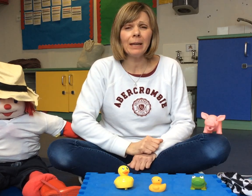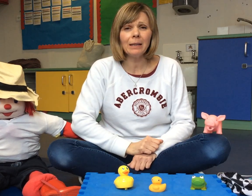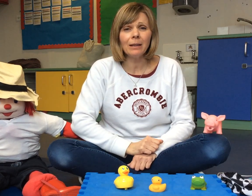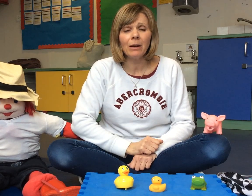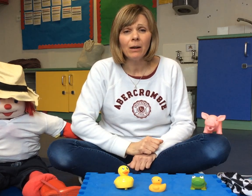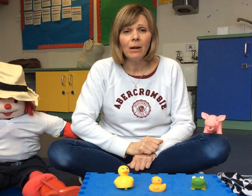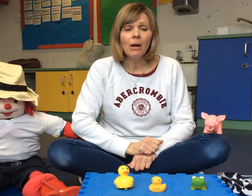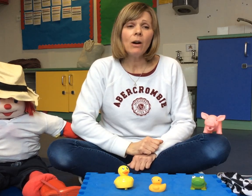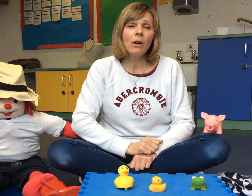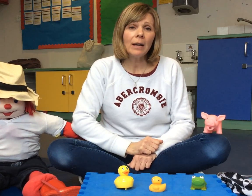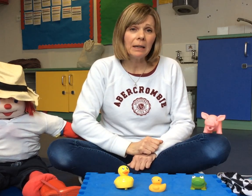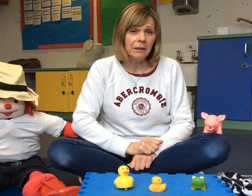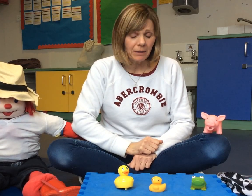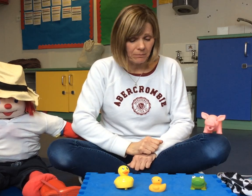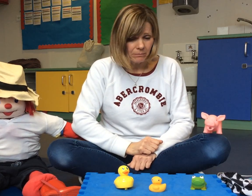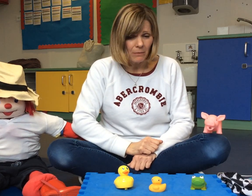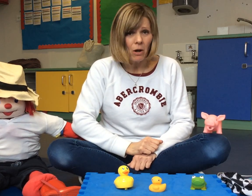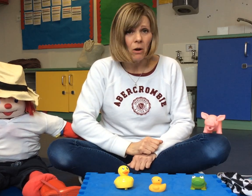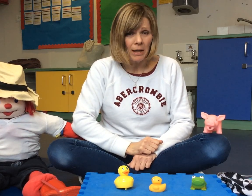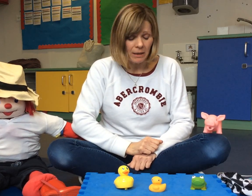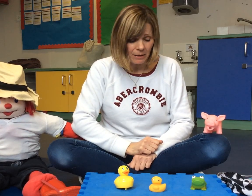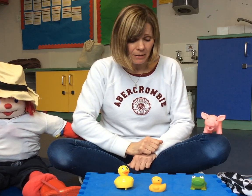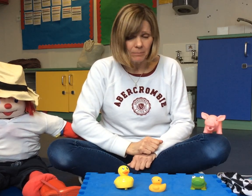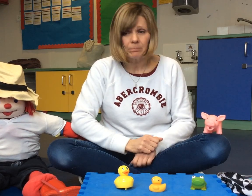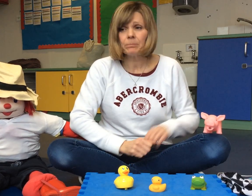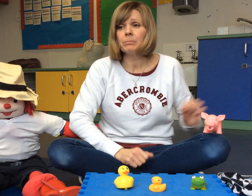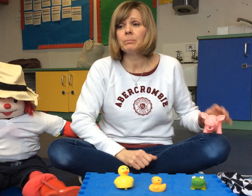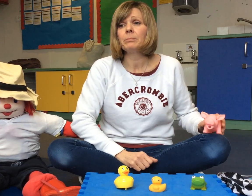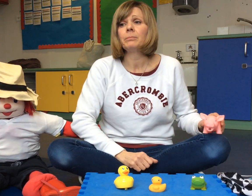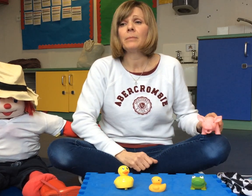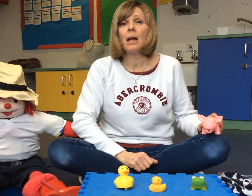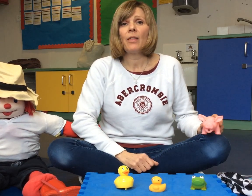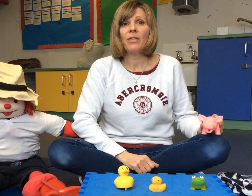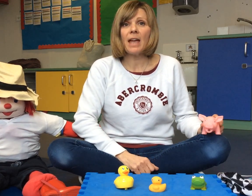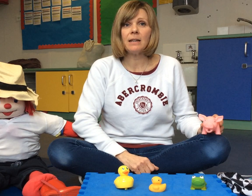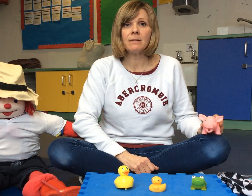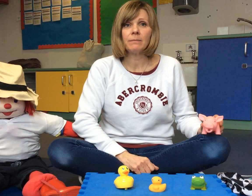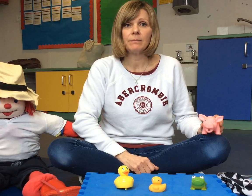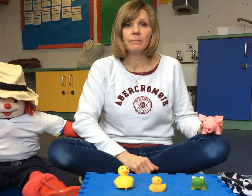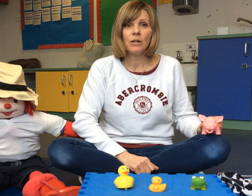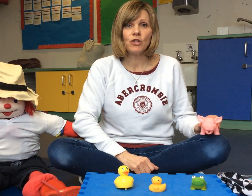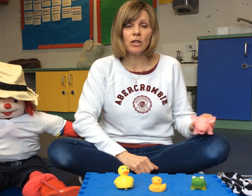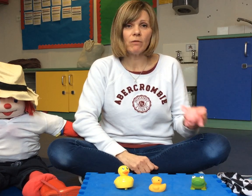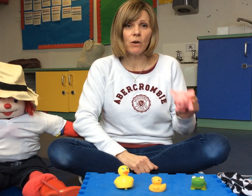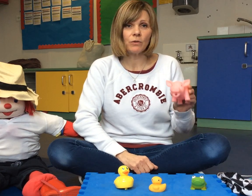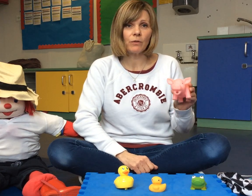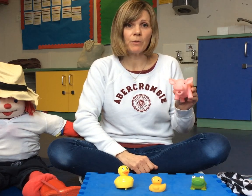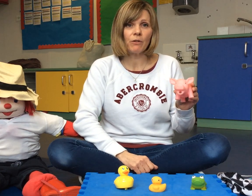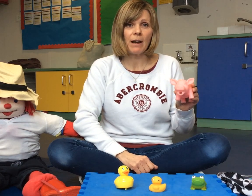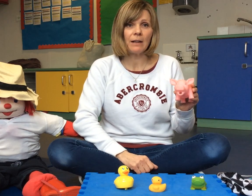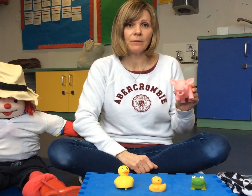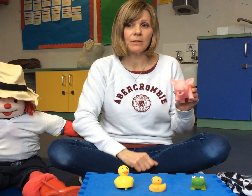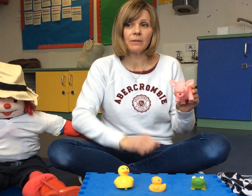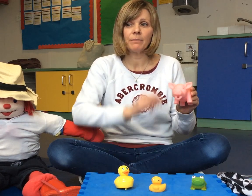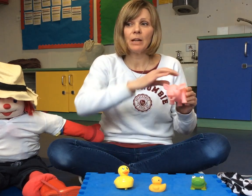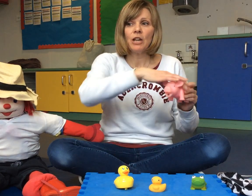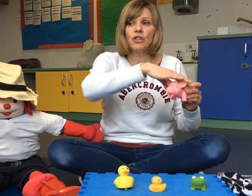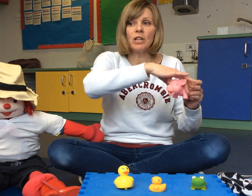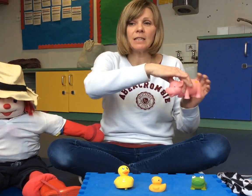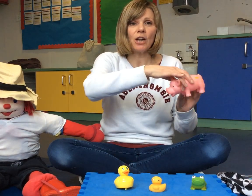oink, oink, oink. Then she rose from the ground. She